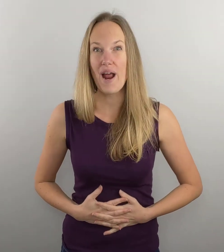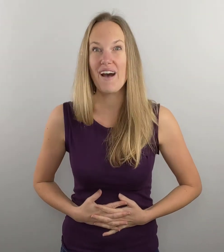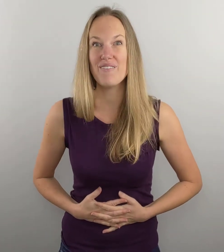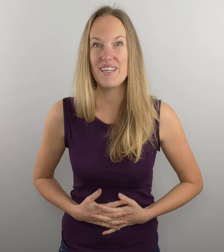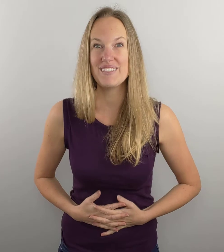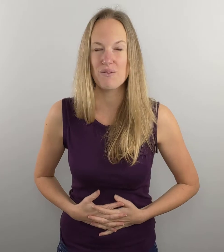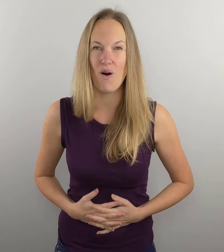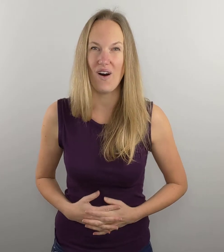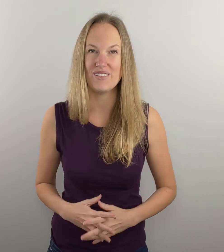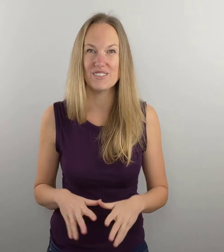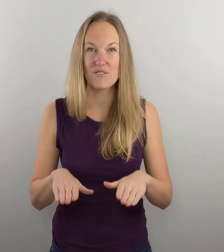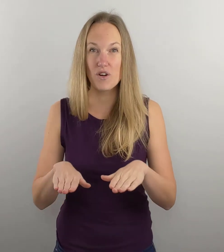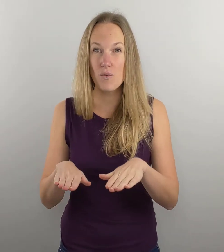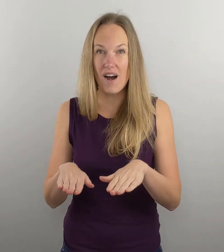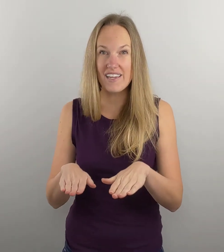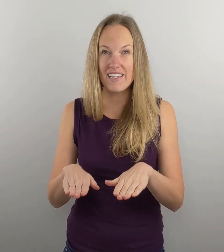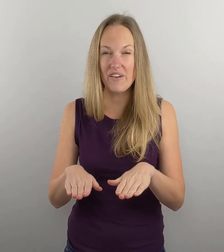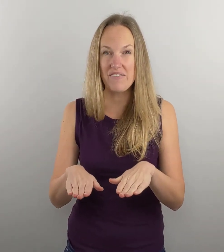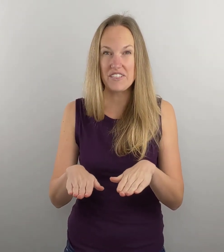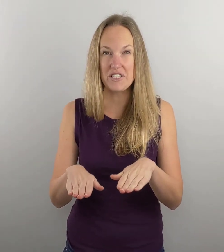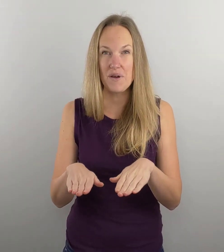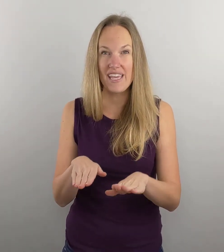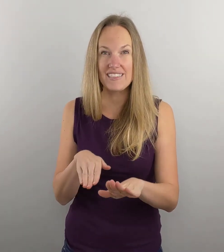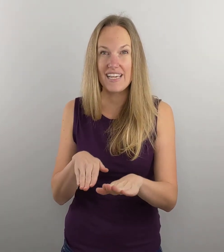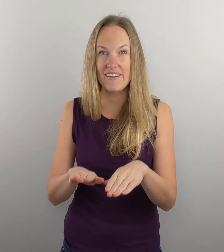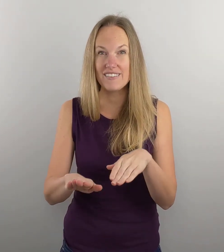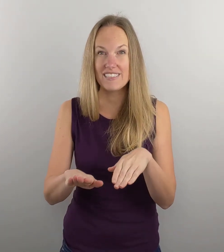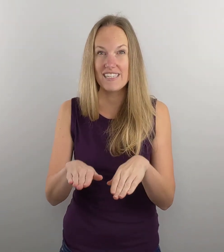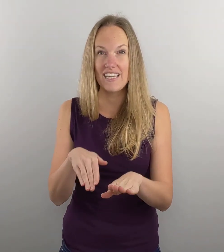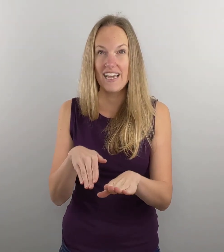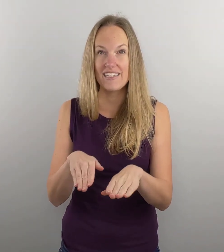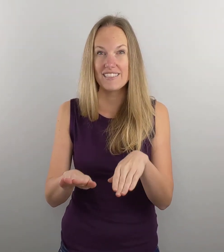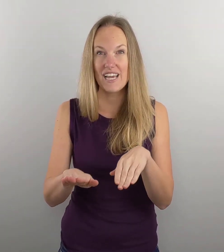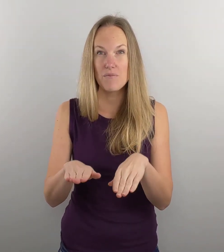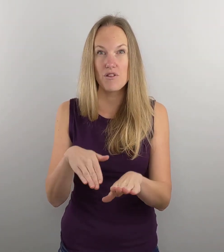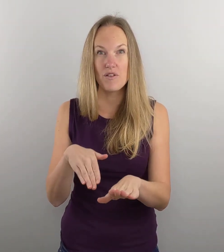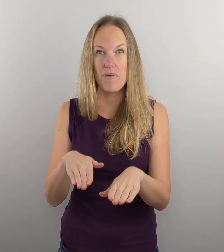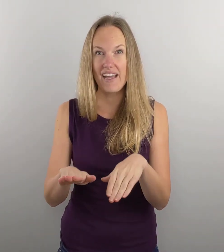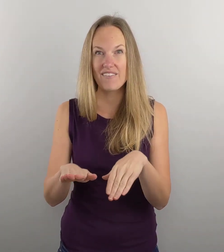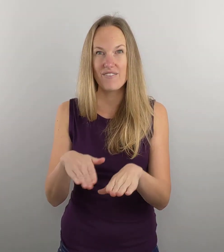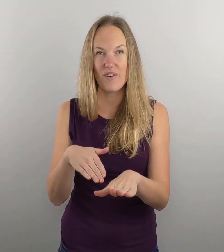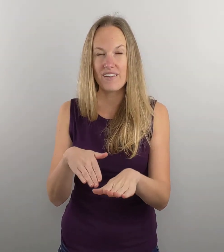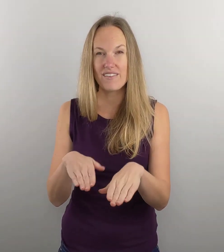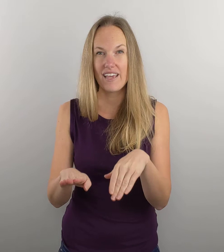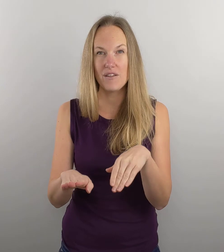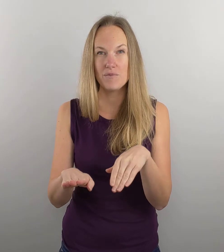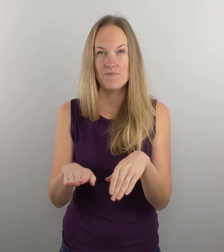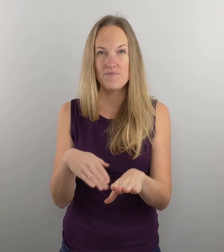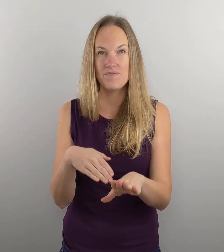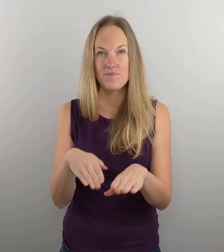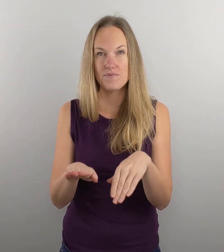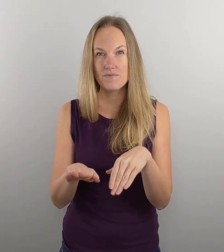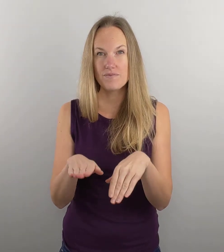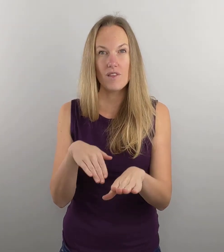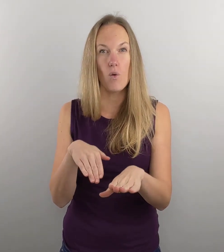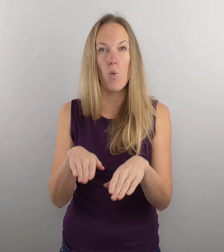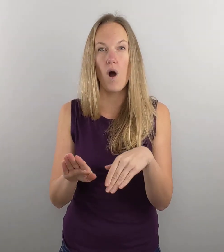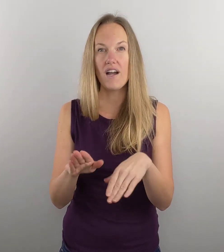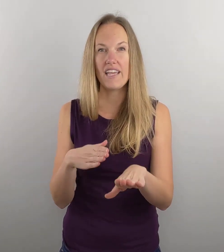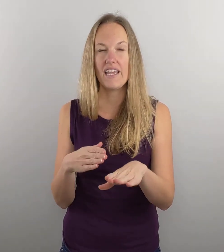around these walls. So for walking, you have your 2 hands out, and you just kind of move them back and forth, okay? Walking, and